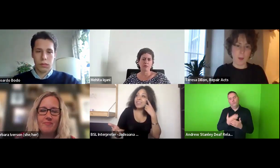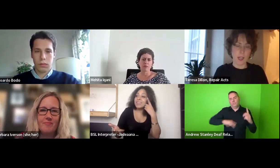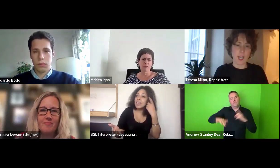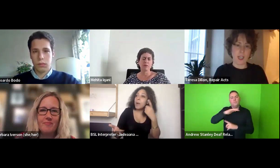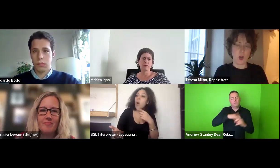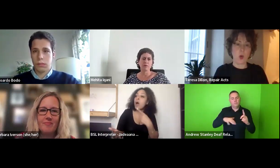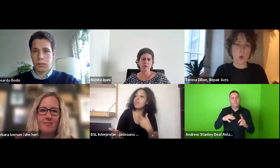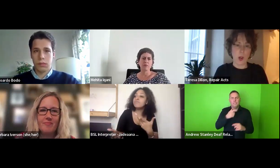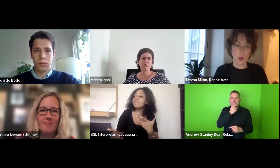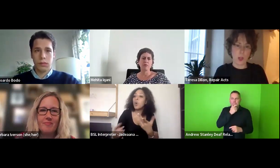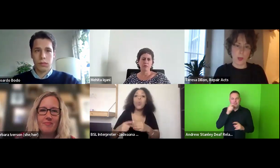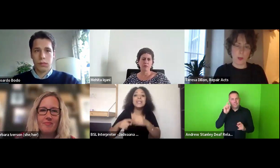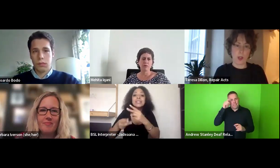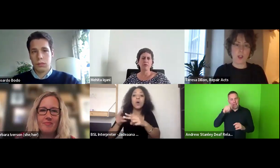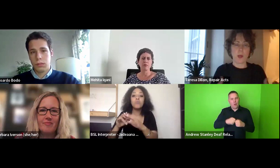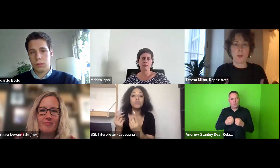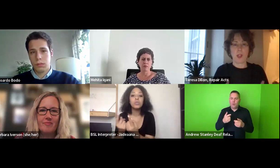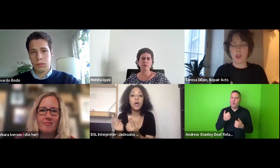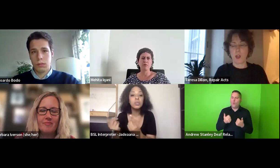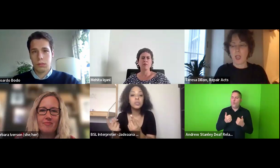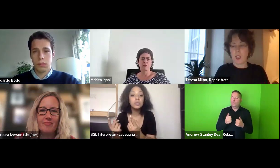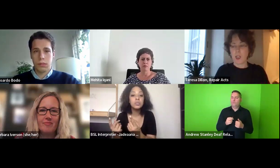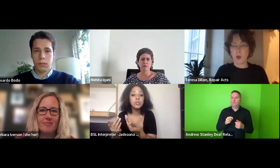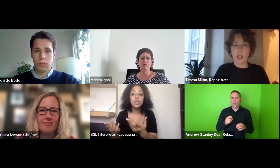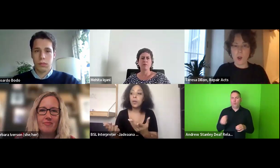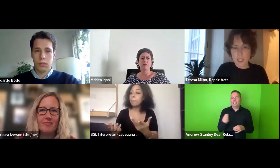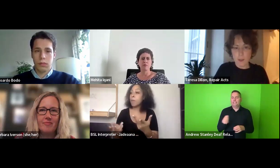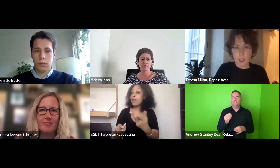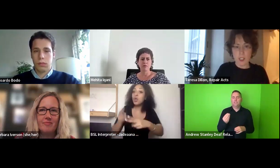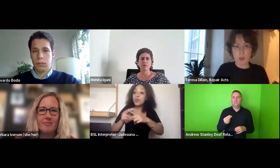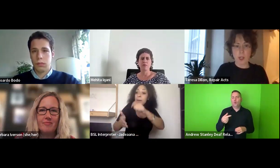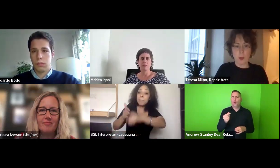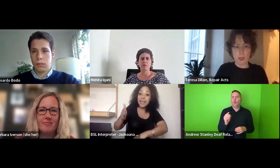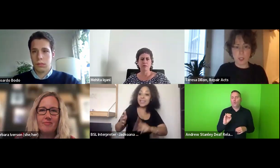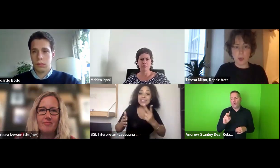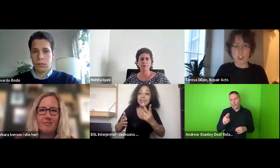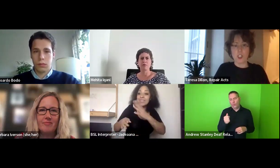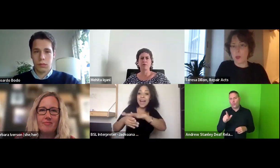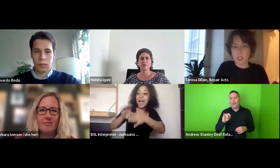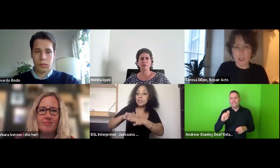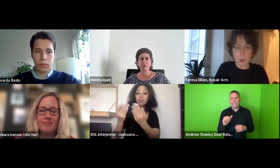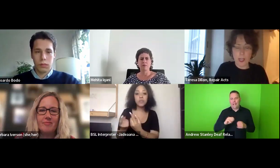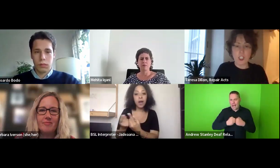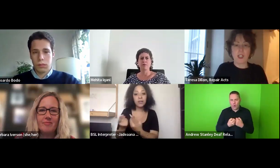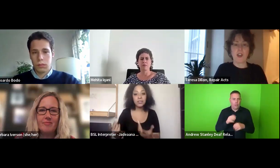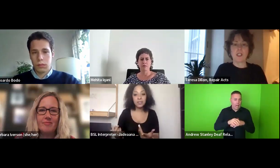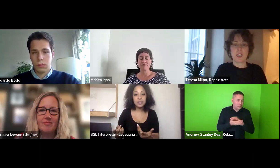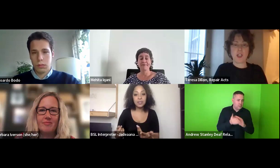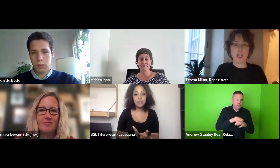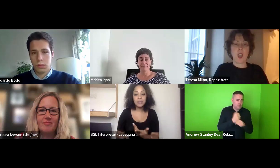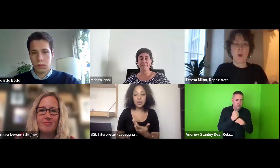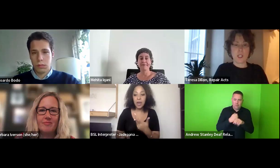that is happening in? Who are the people? Are there people that are in already difficult situations? What is the living wage that they